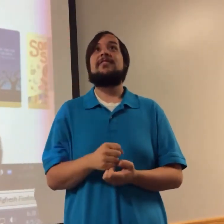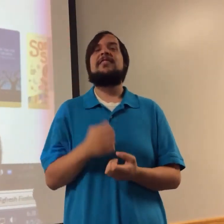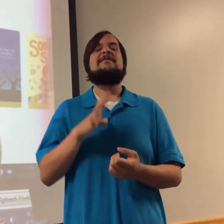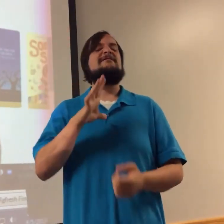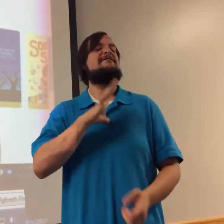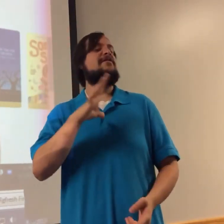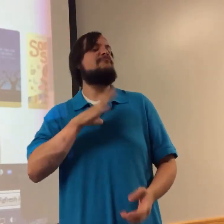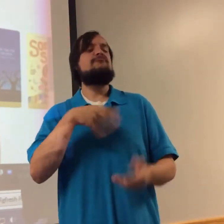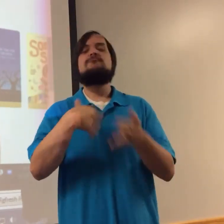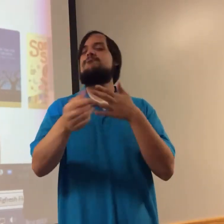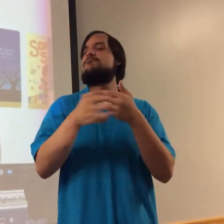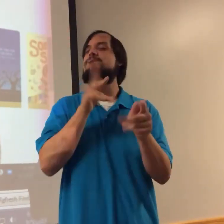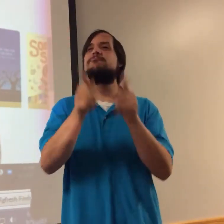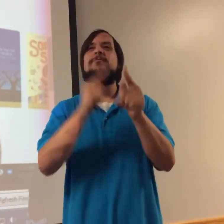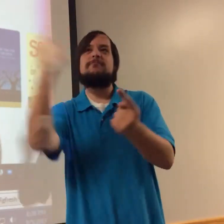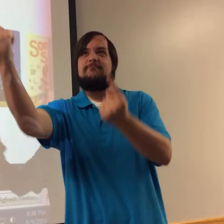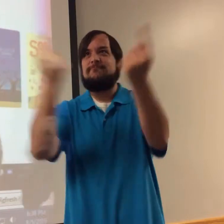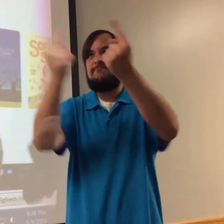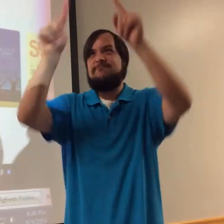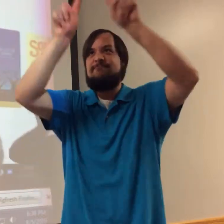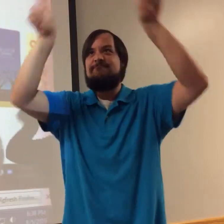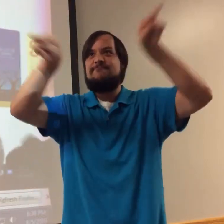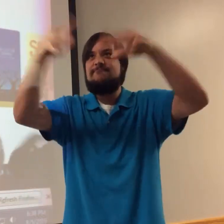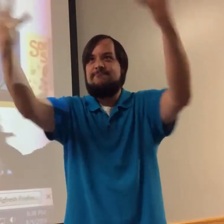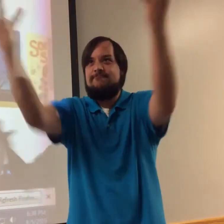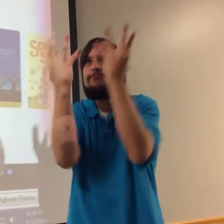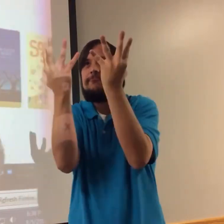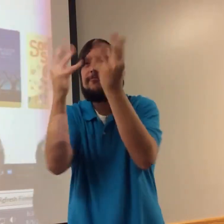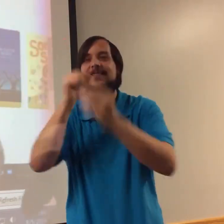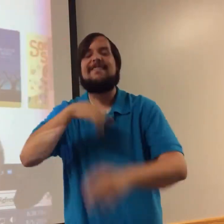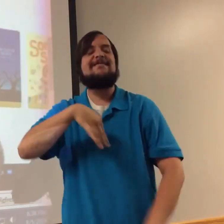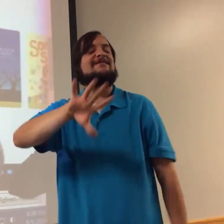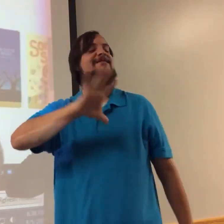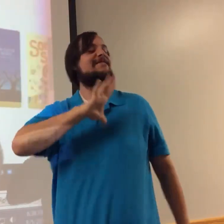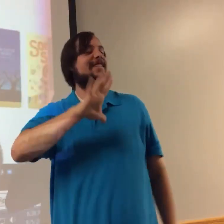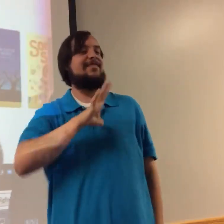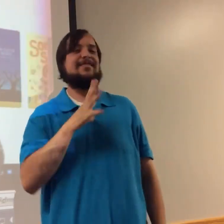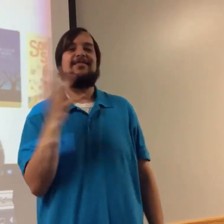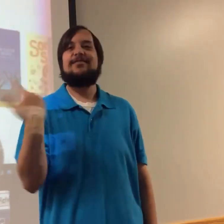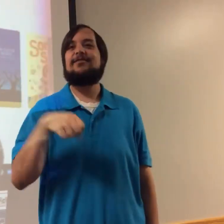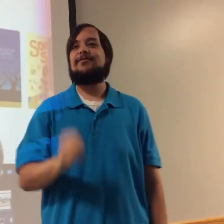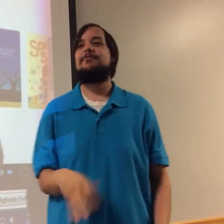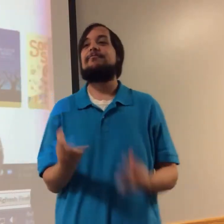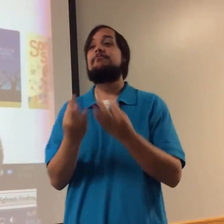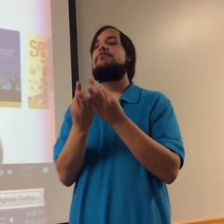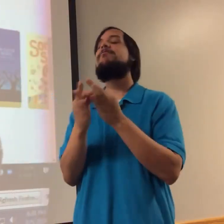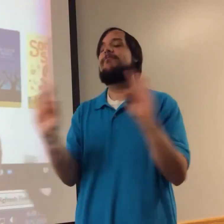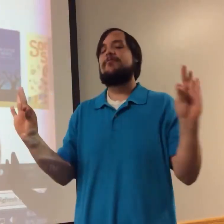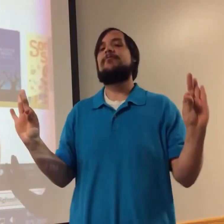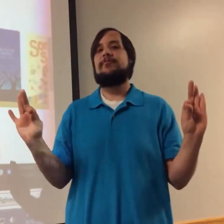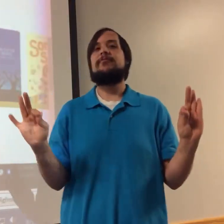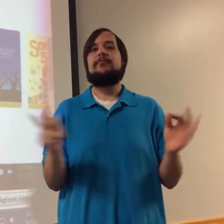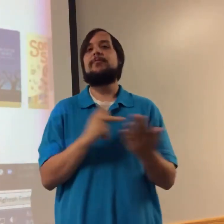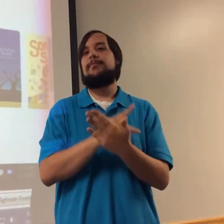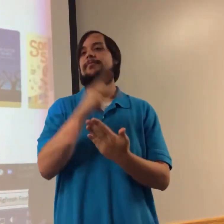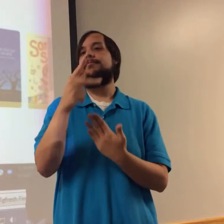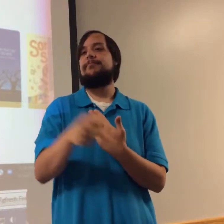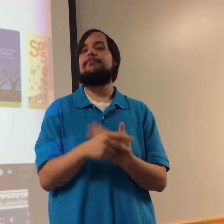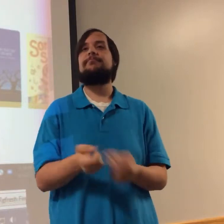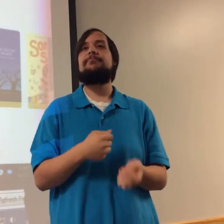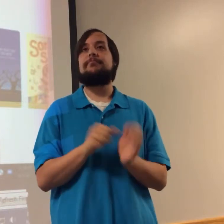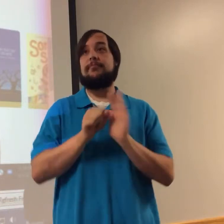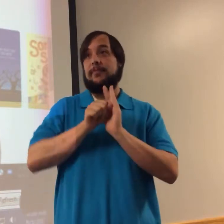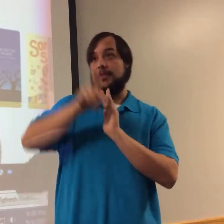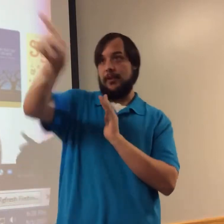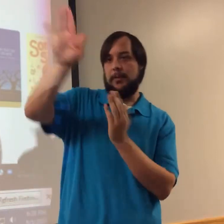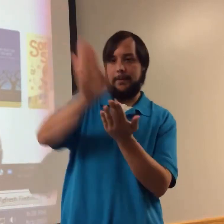that. However many people you can sit around the monitor, that's fine with us. It is a free service. We send out a little application